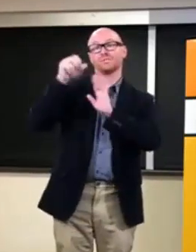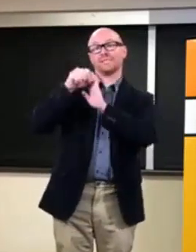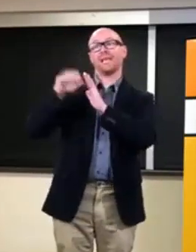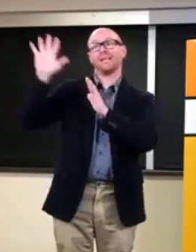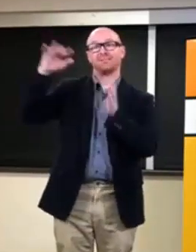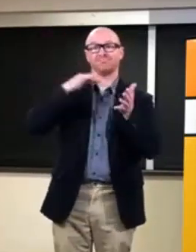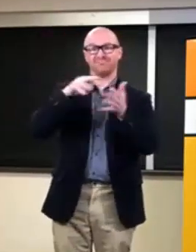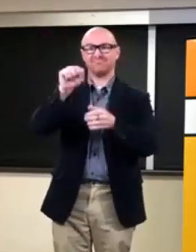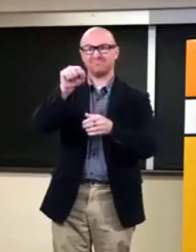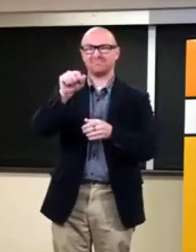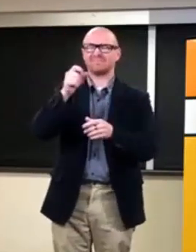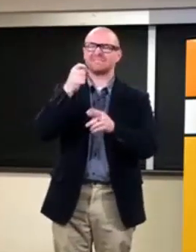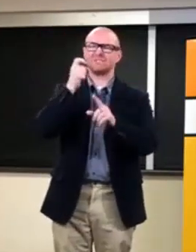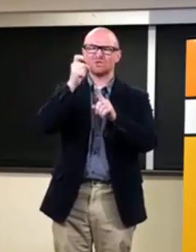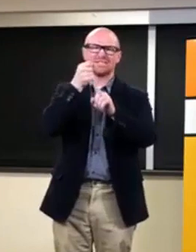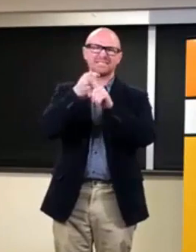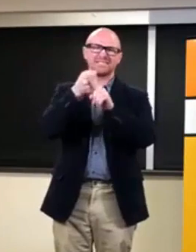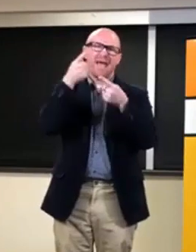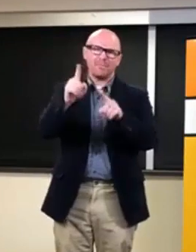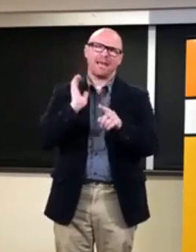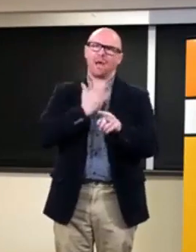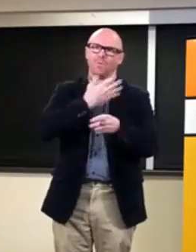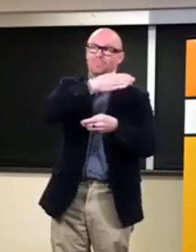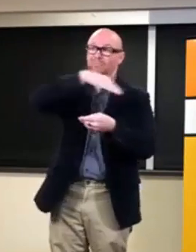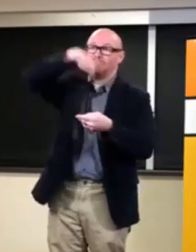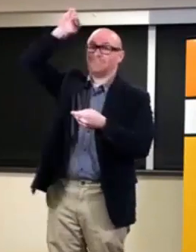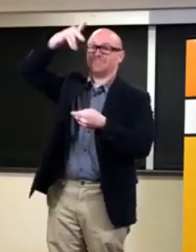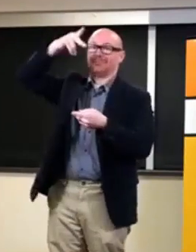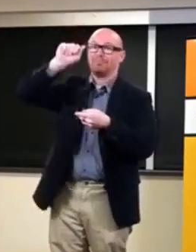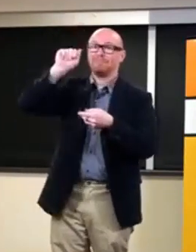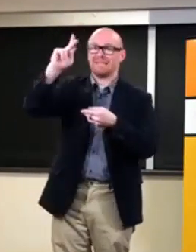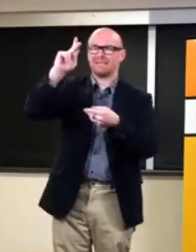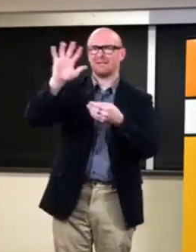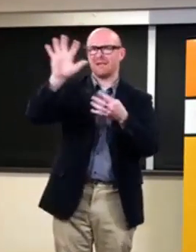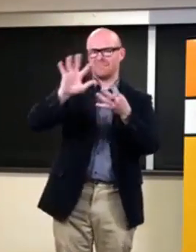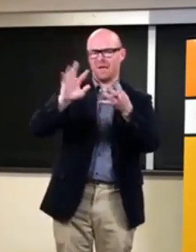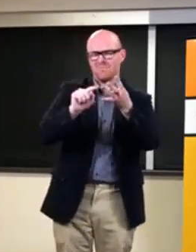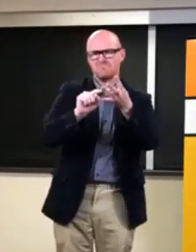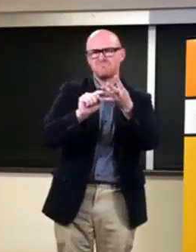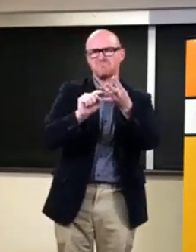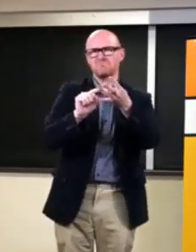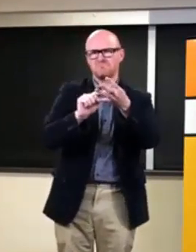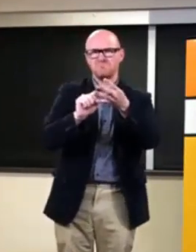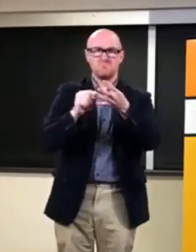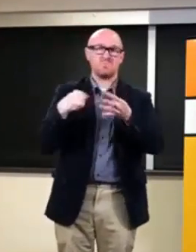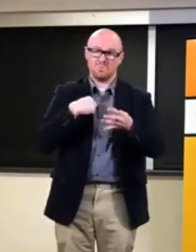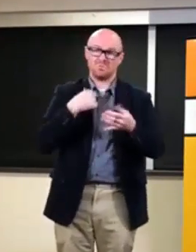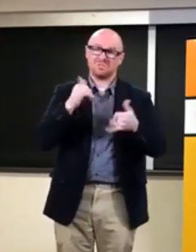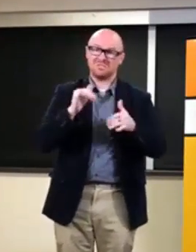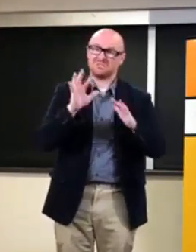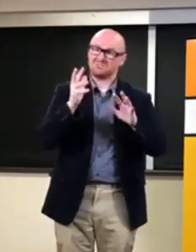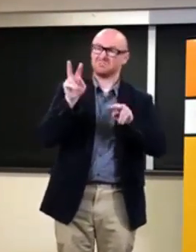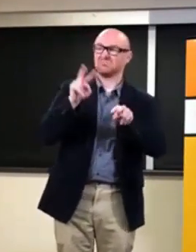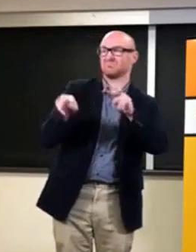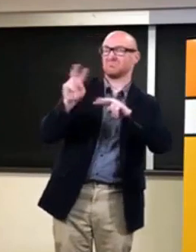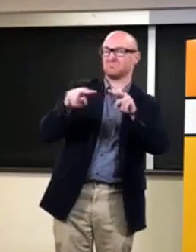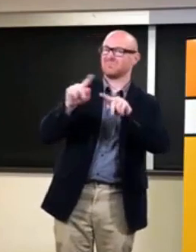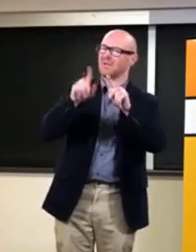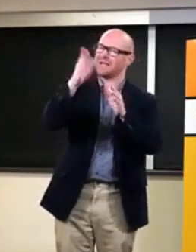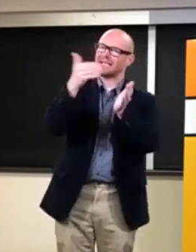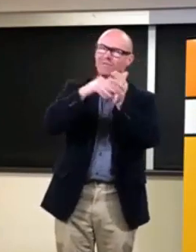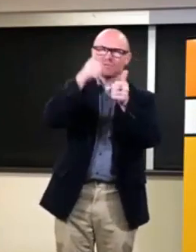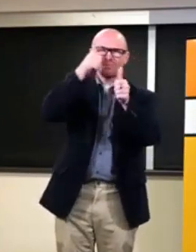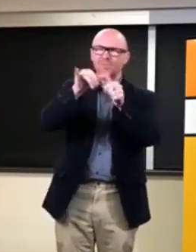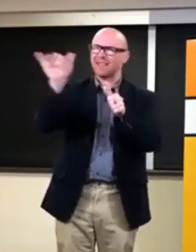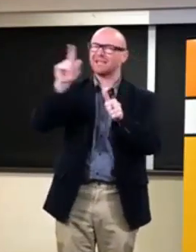still show Utah peaking at the end of April. And so that's kind of where we're still on trend. However, these are all models, and